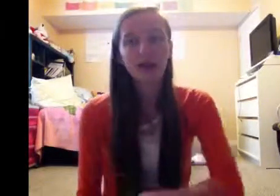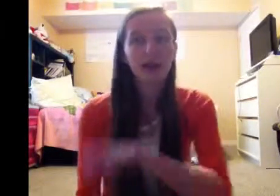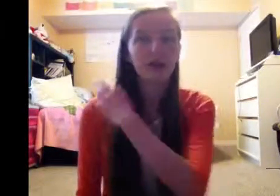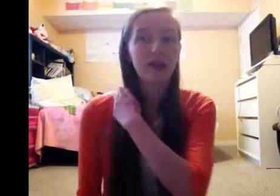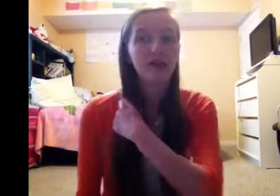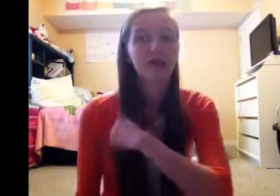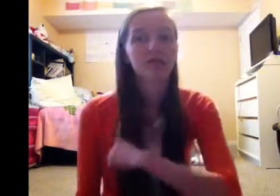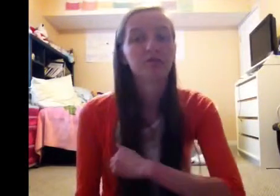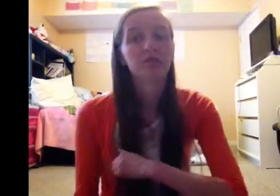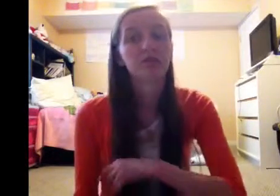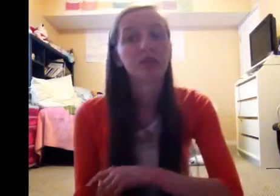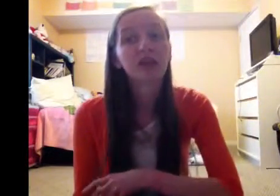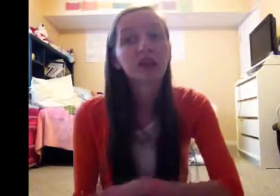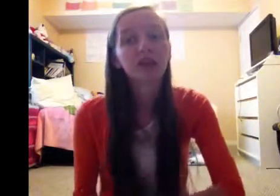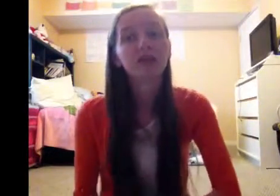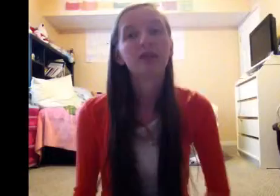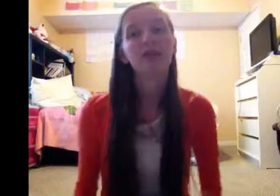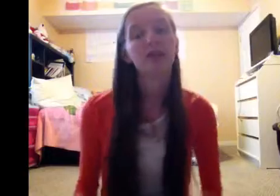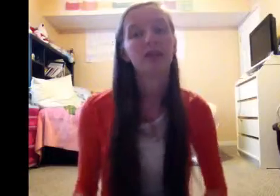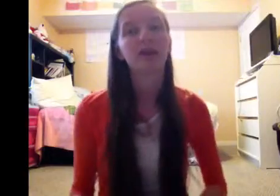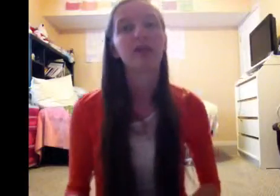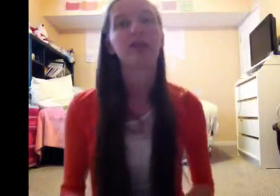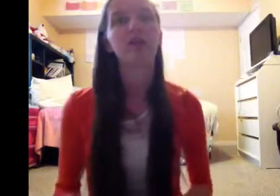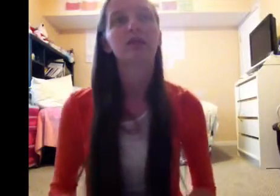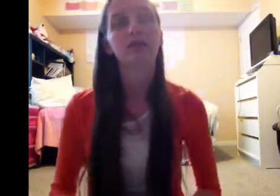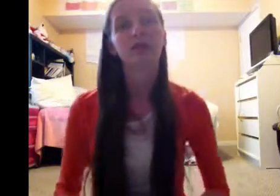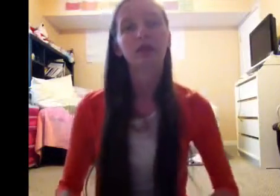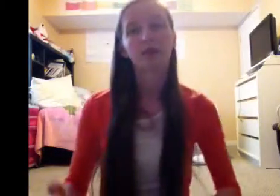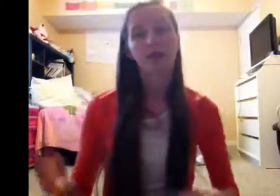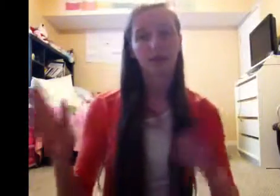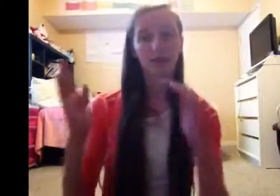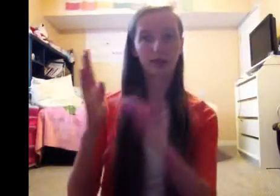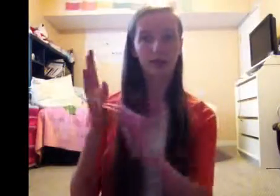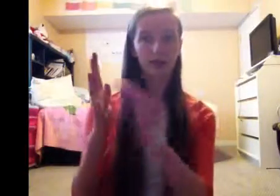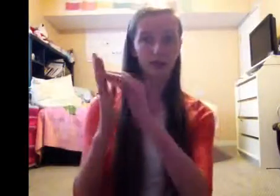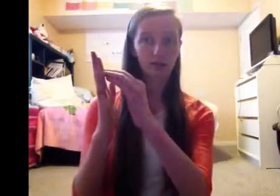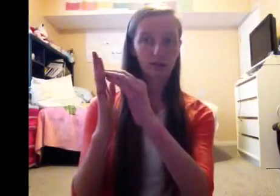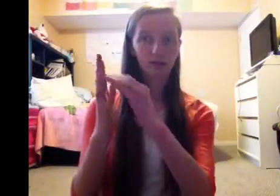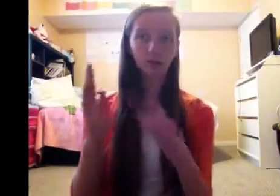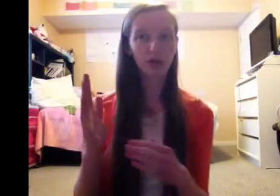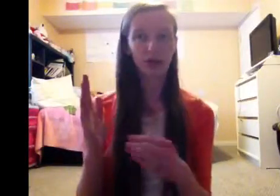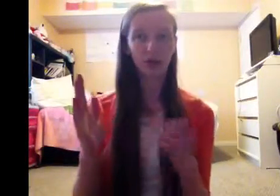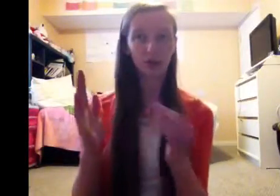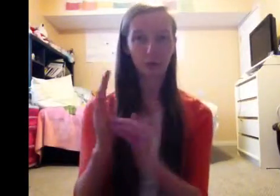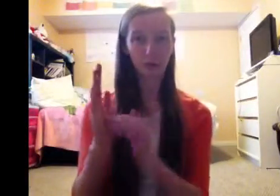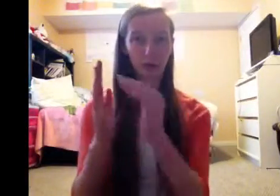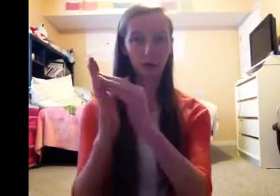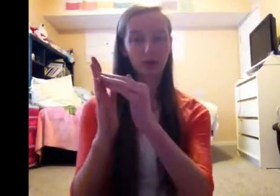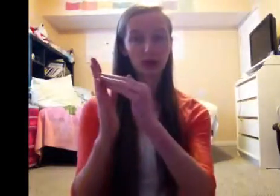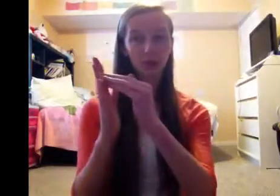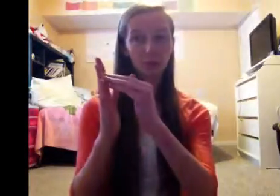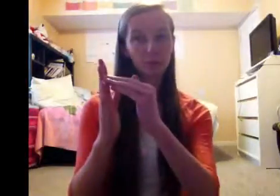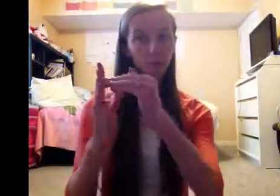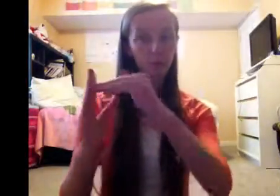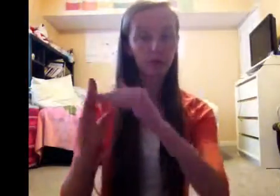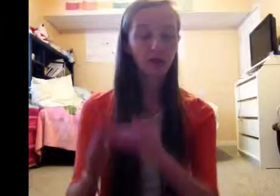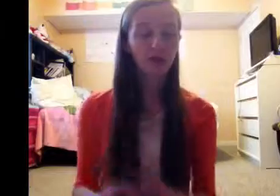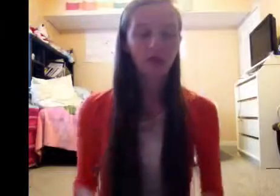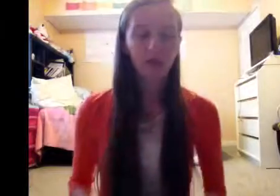And then million is this, so you kind of go from like bottom to top. I've